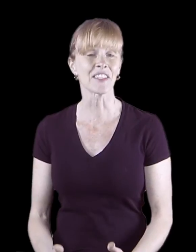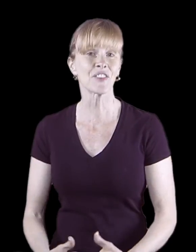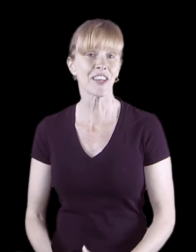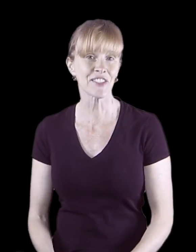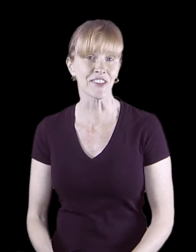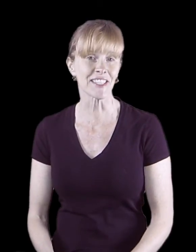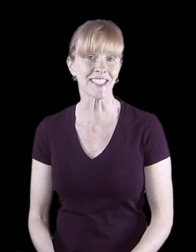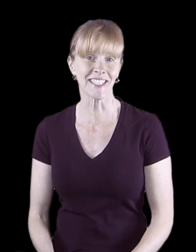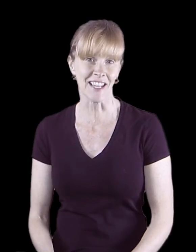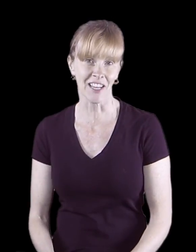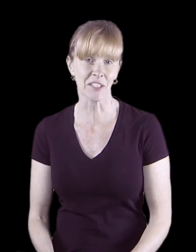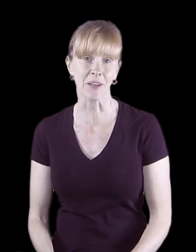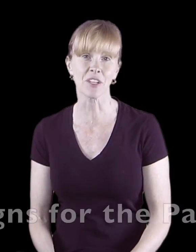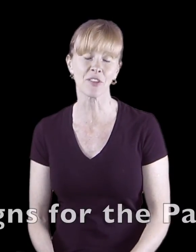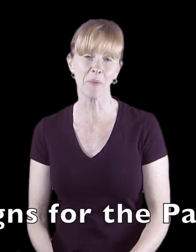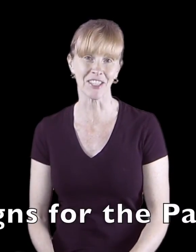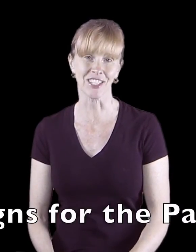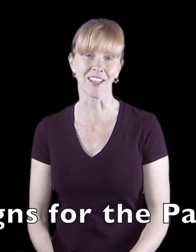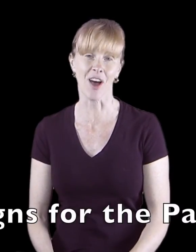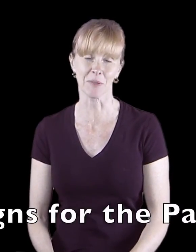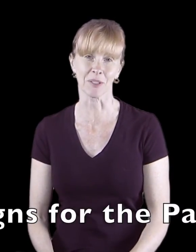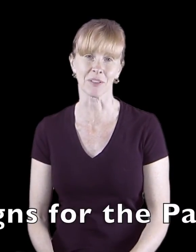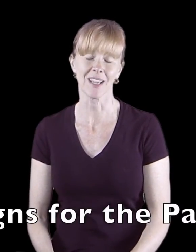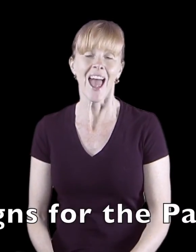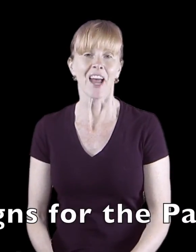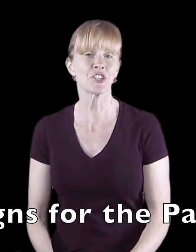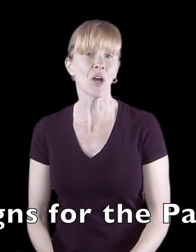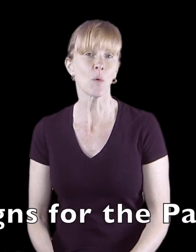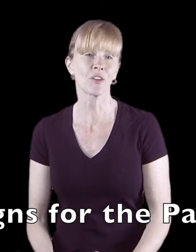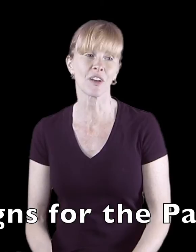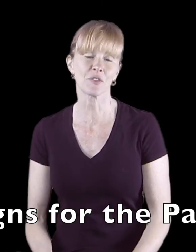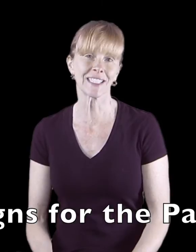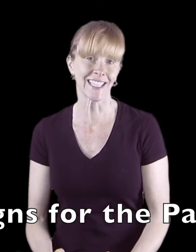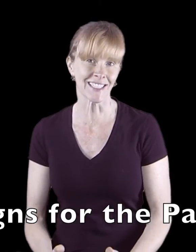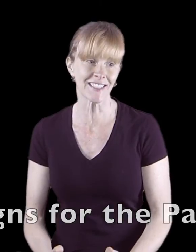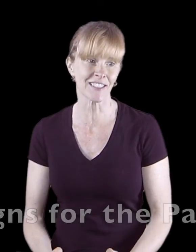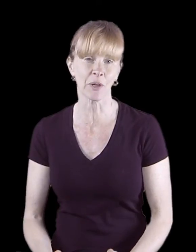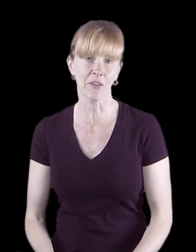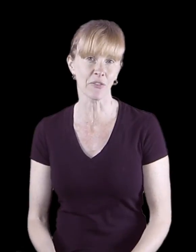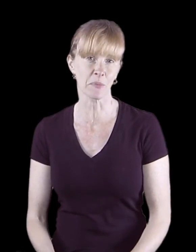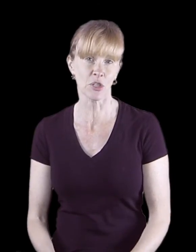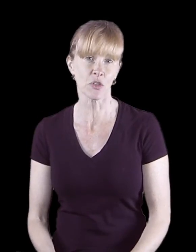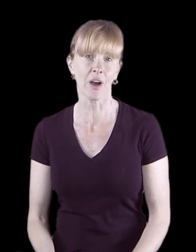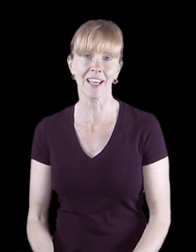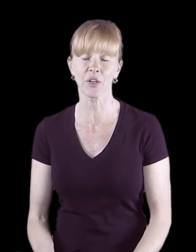This video series is designed especially for the patient in the hospital. As you know, when your loved one is recovering from surgery or had to go